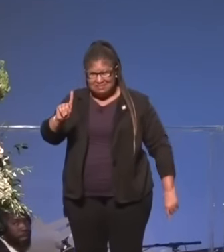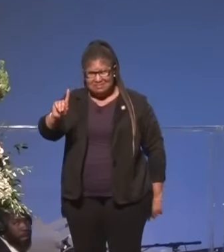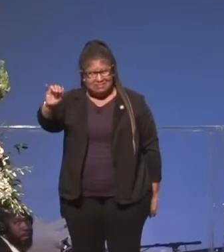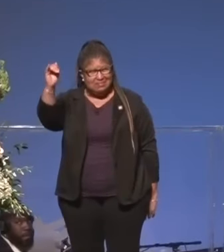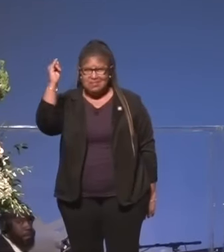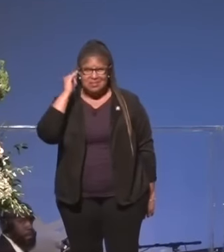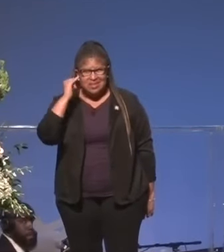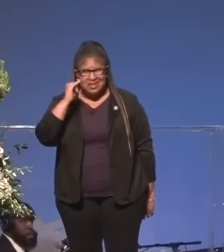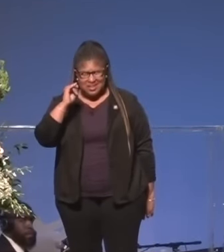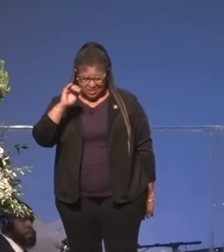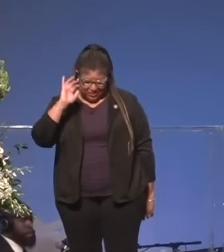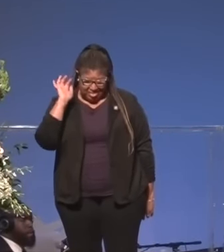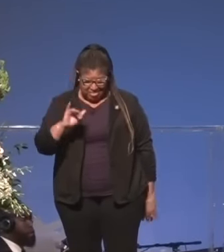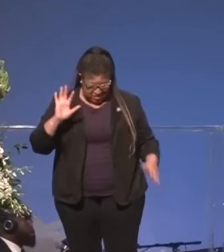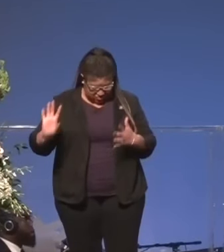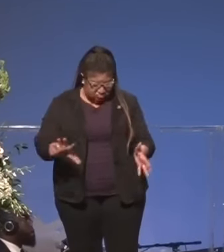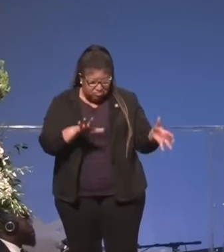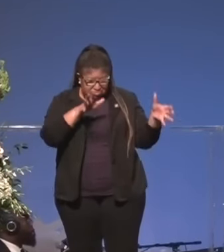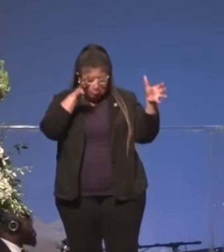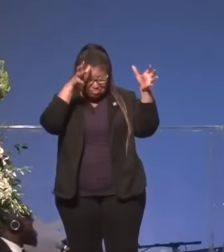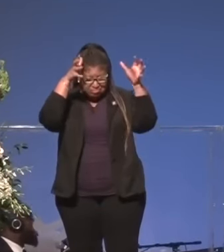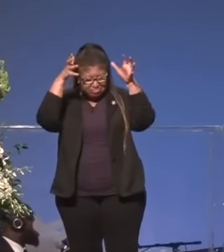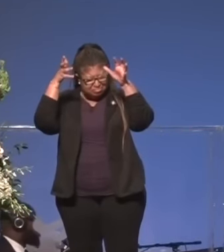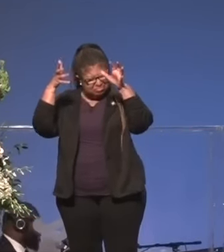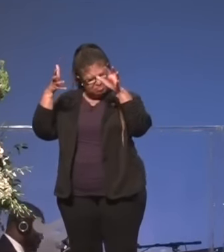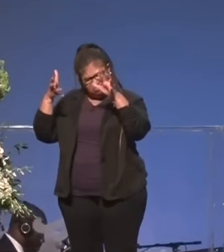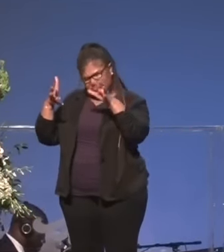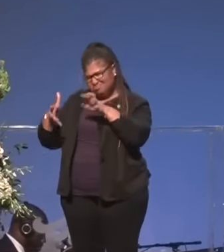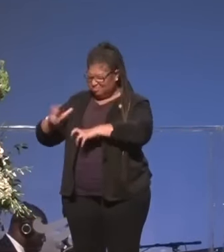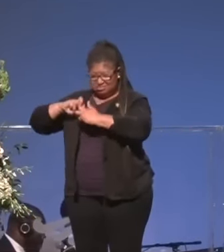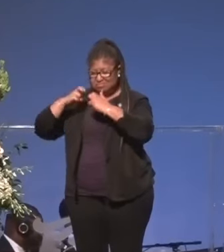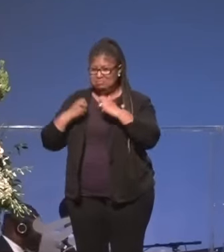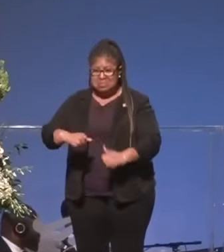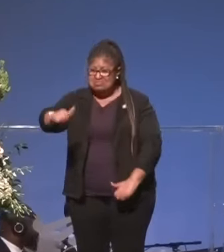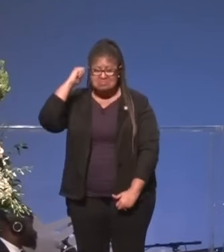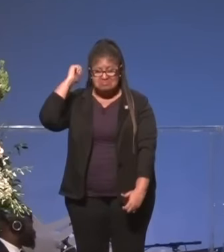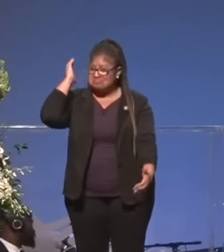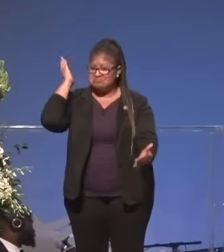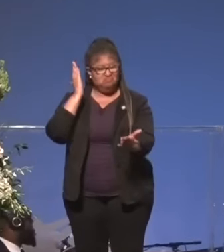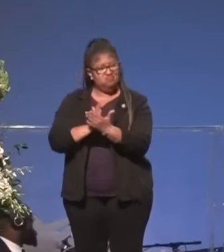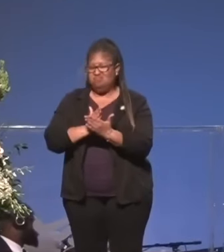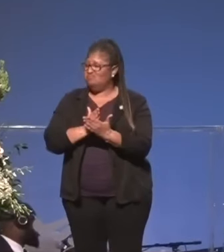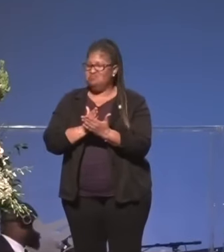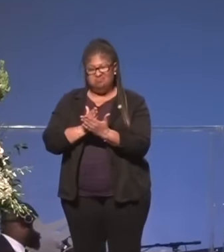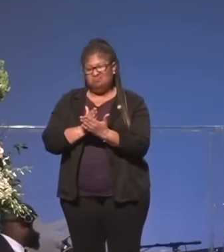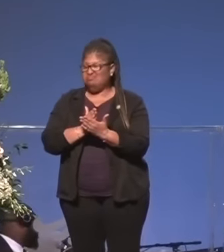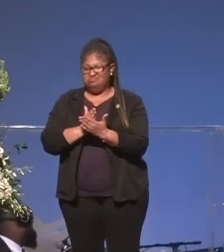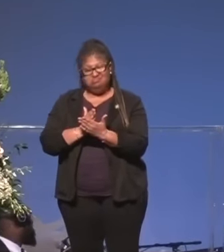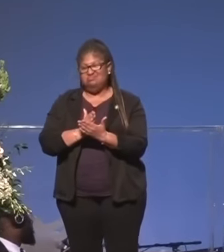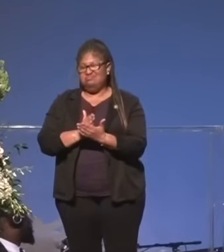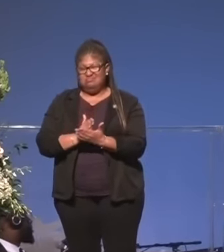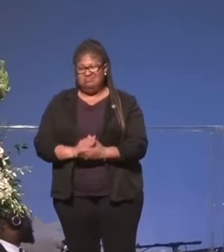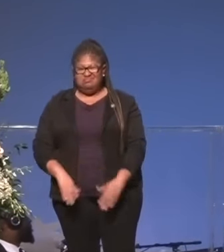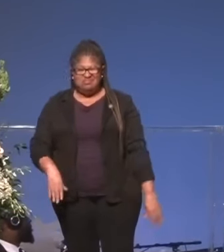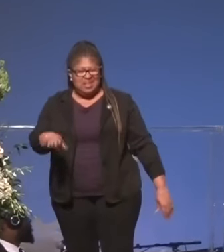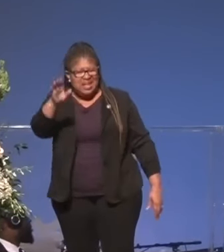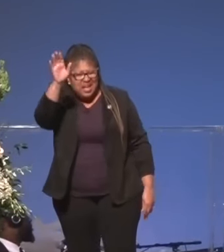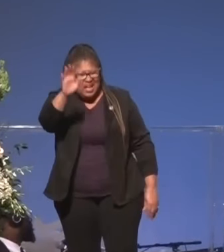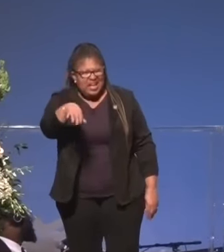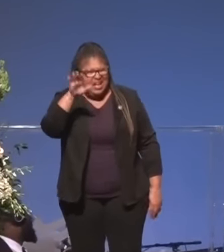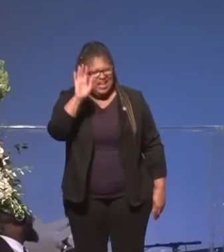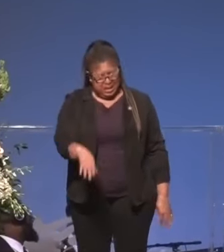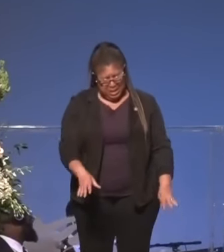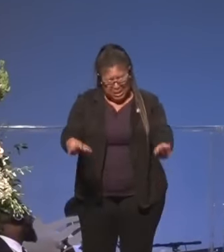But if the songs don't cease Yeah.